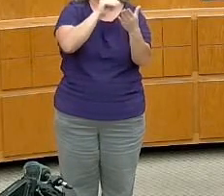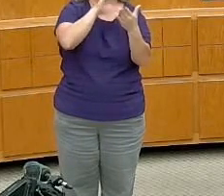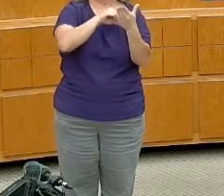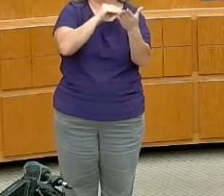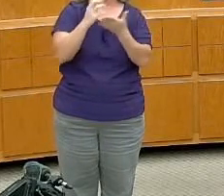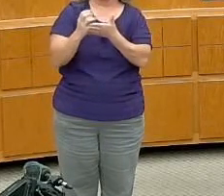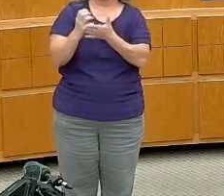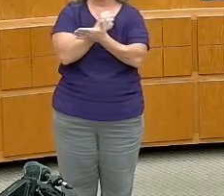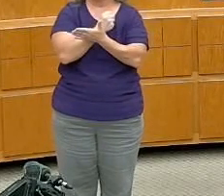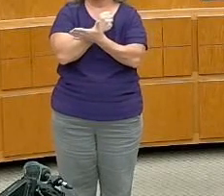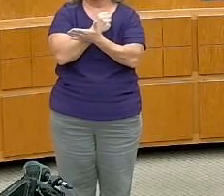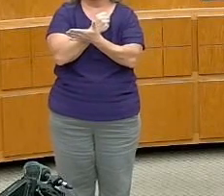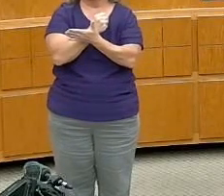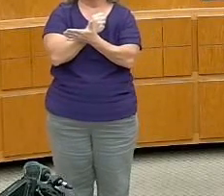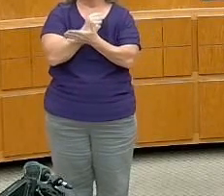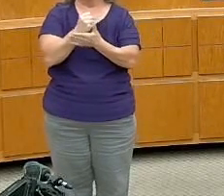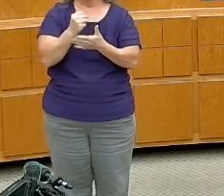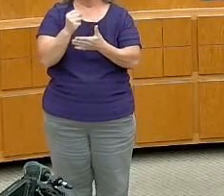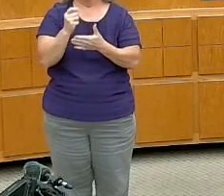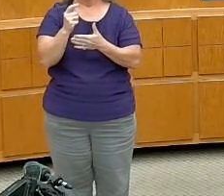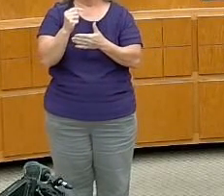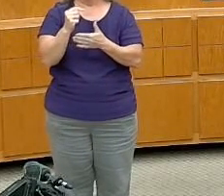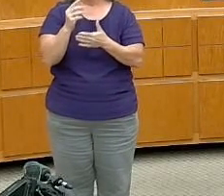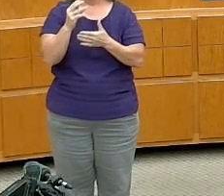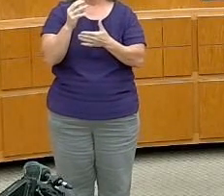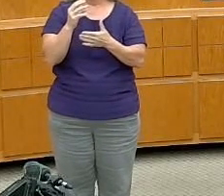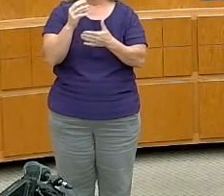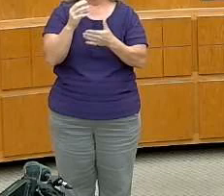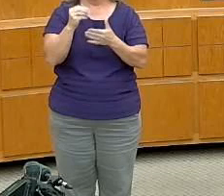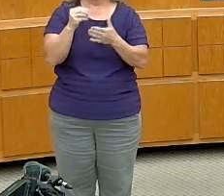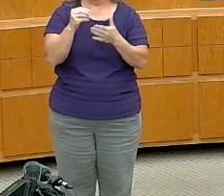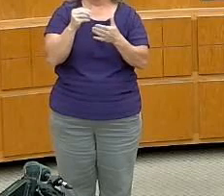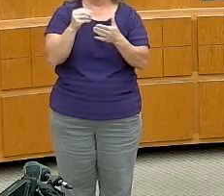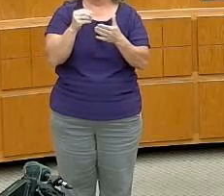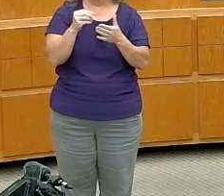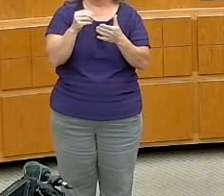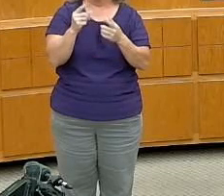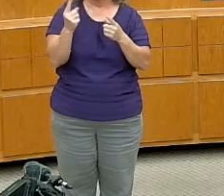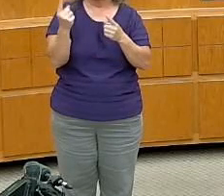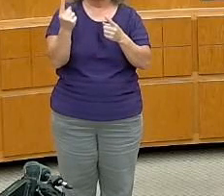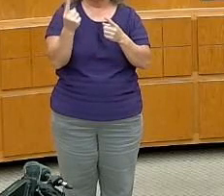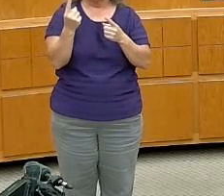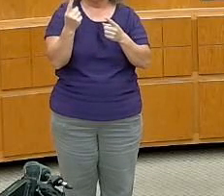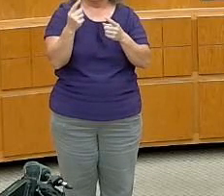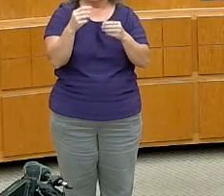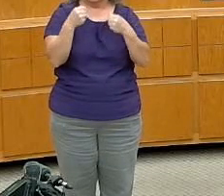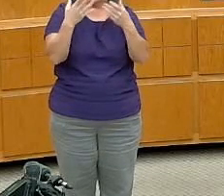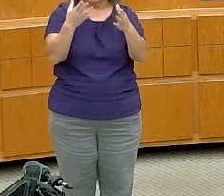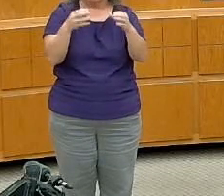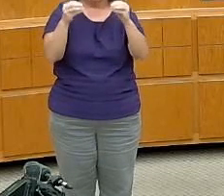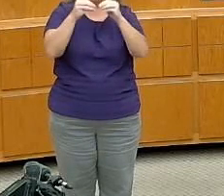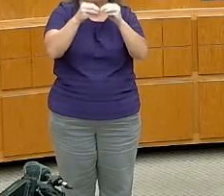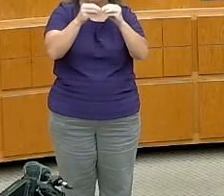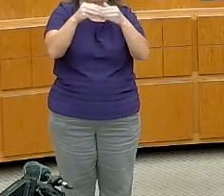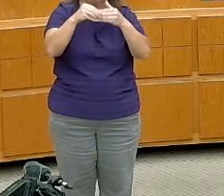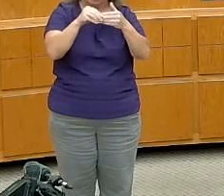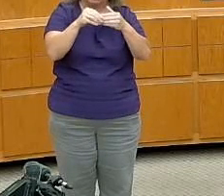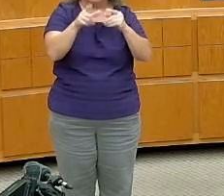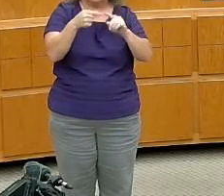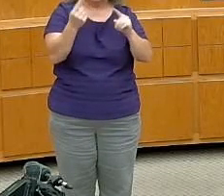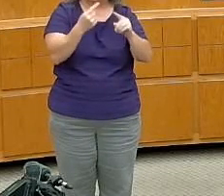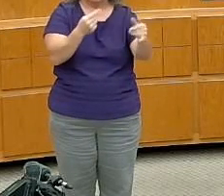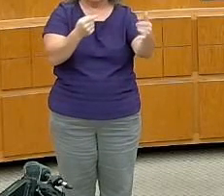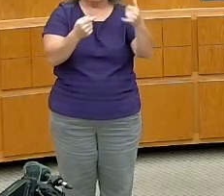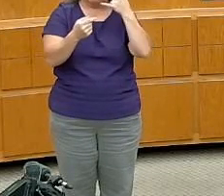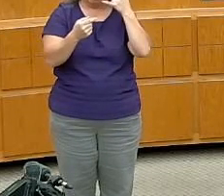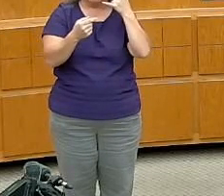the descriptive nature of when people call in and say they want to be tested. I'll give you a great example. When it came to the